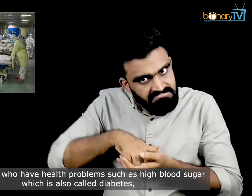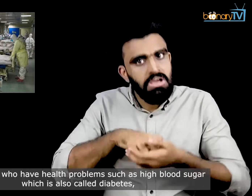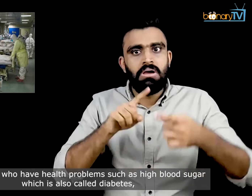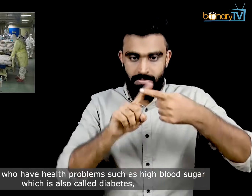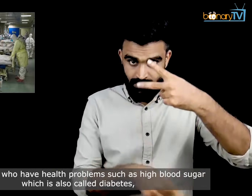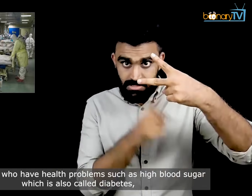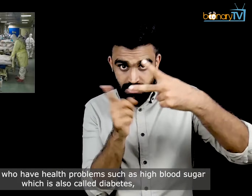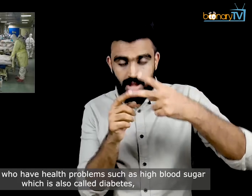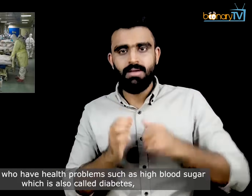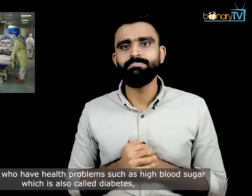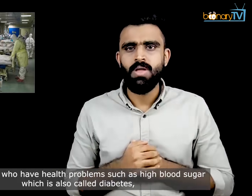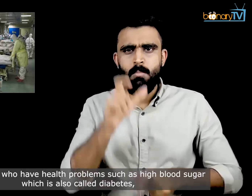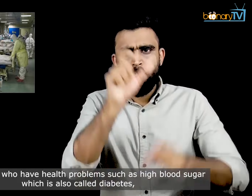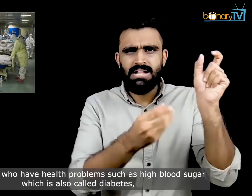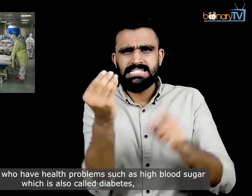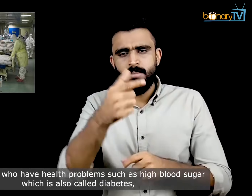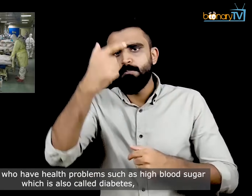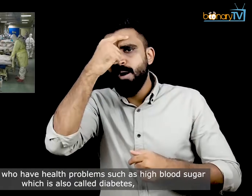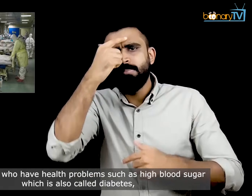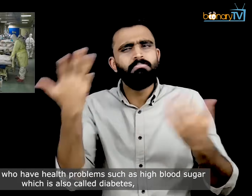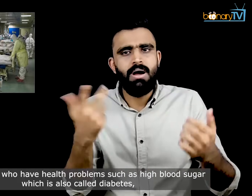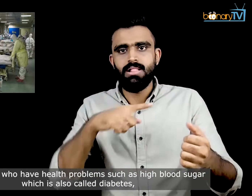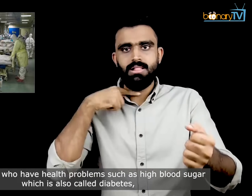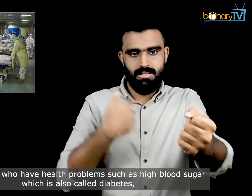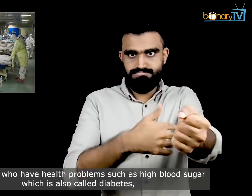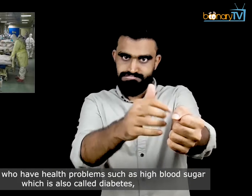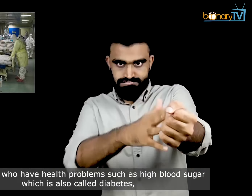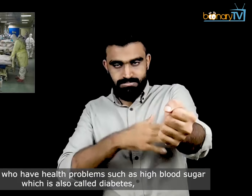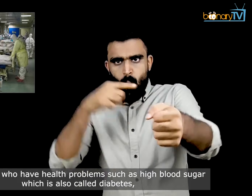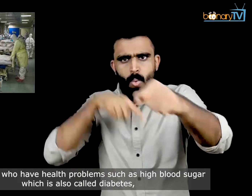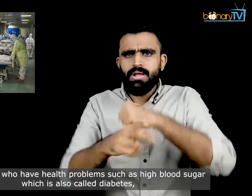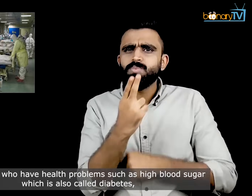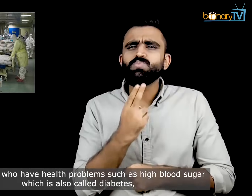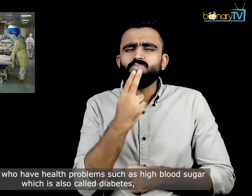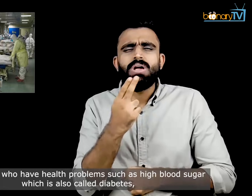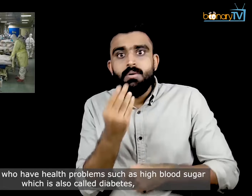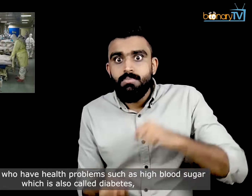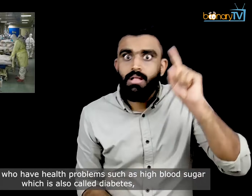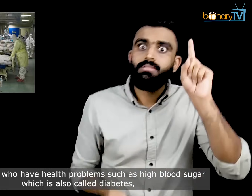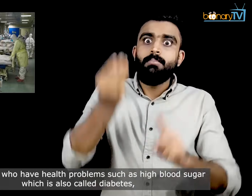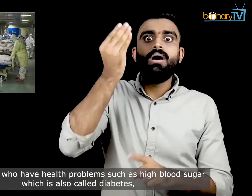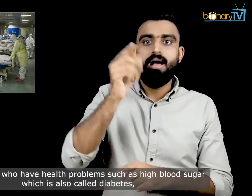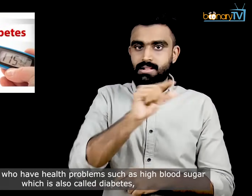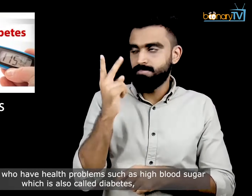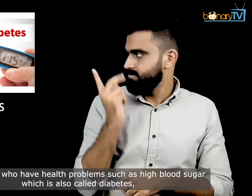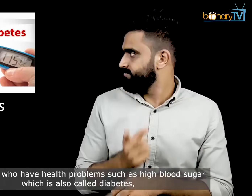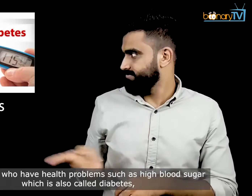people who have health problems such as high blood sugar which is also called